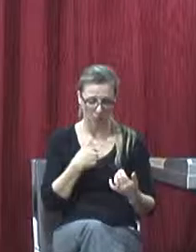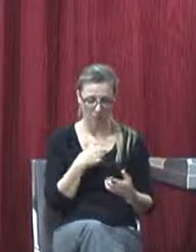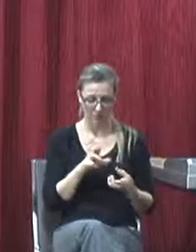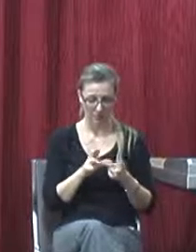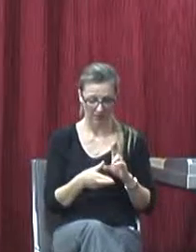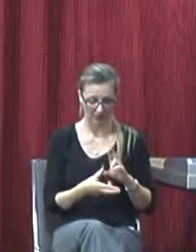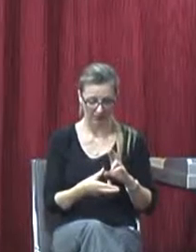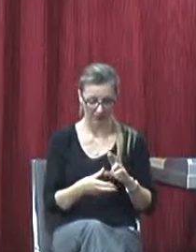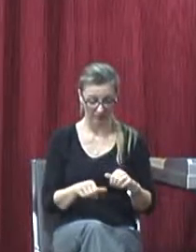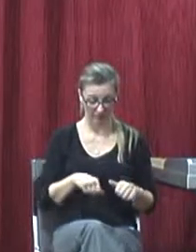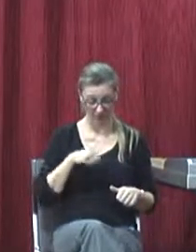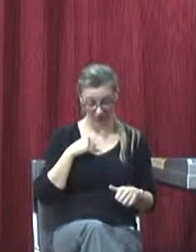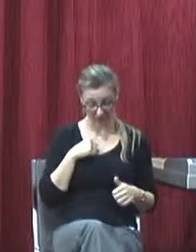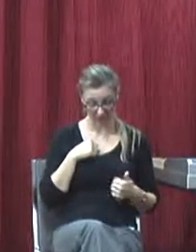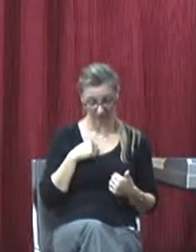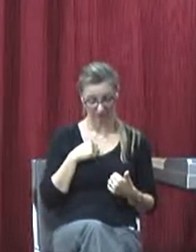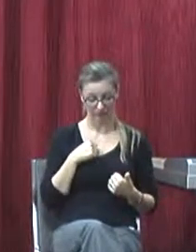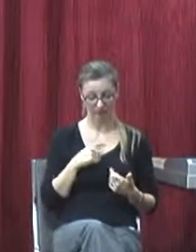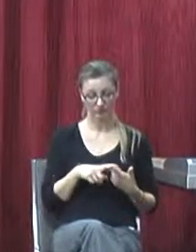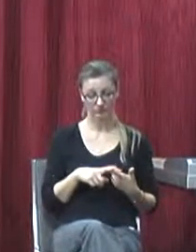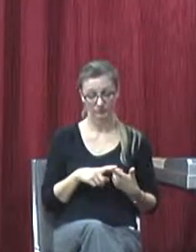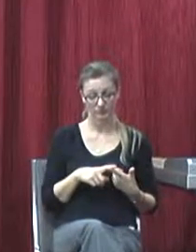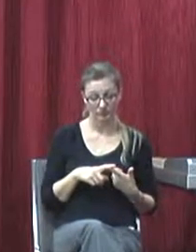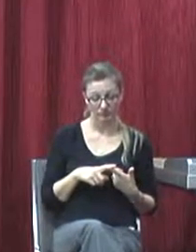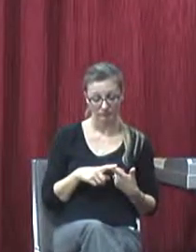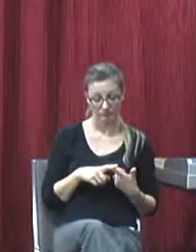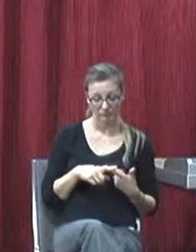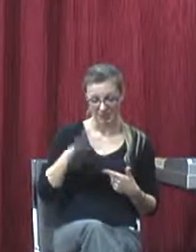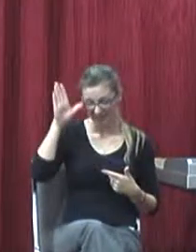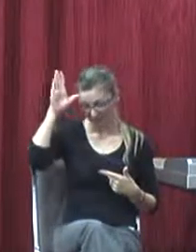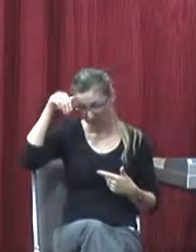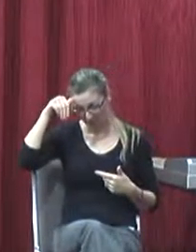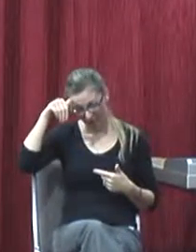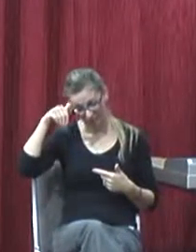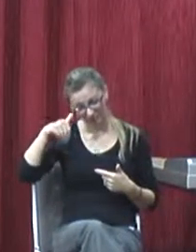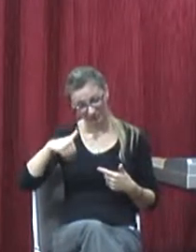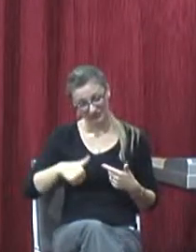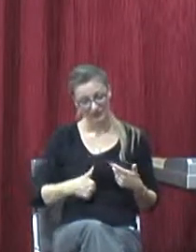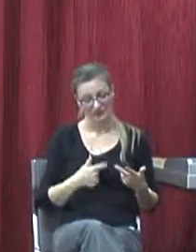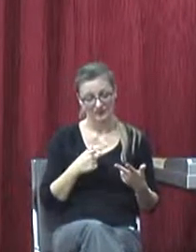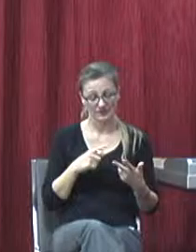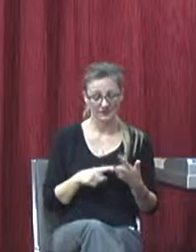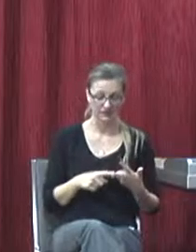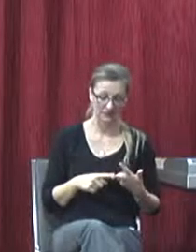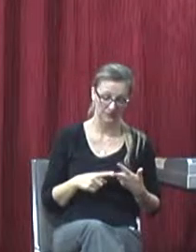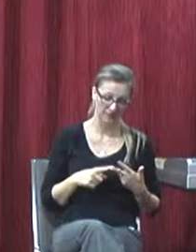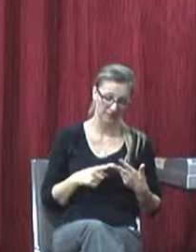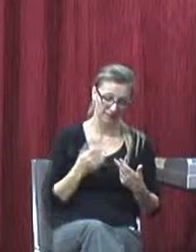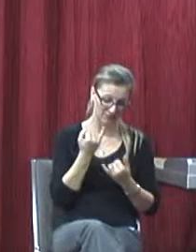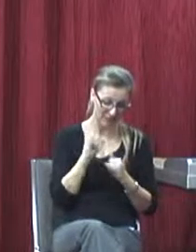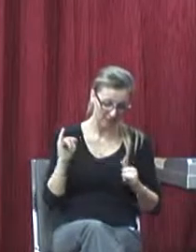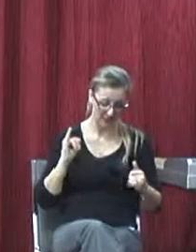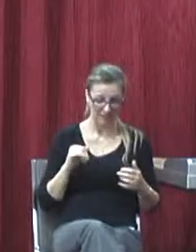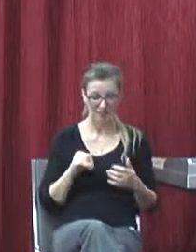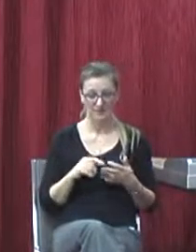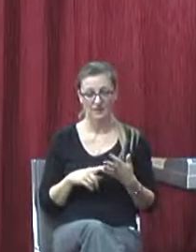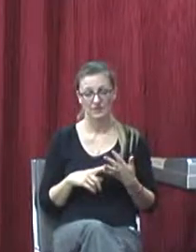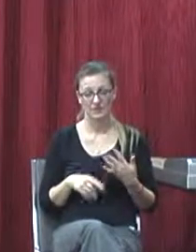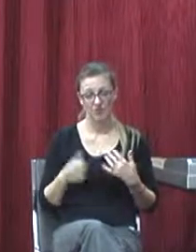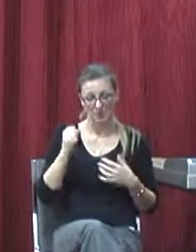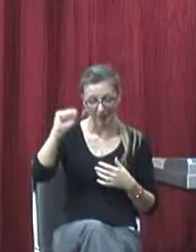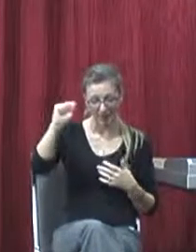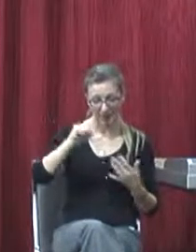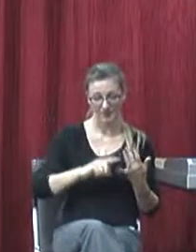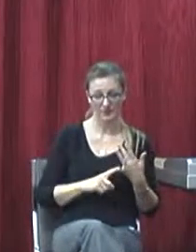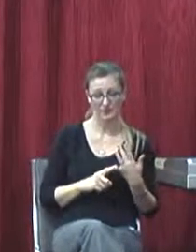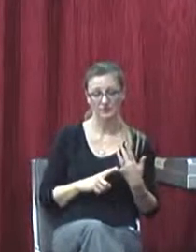of pride. We repent of being stubborn, of stiff-neckedness, of independence, of